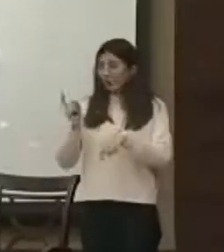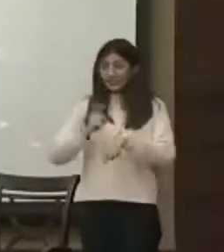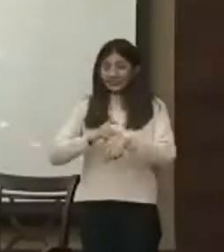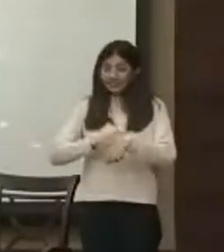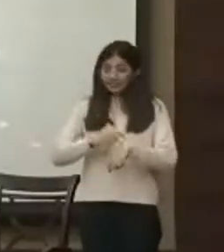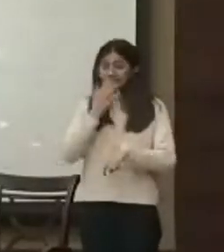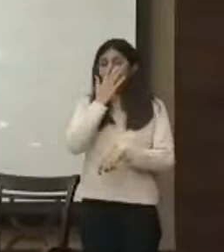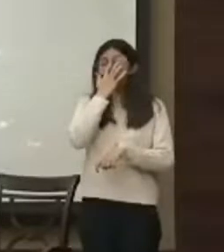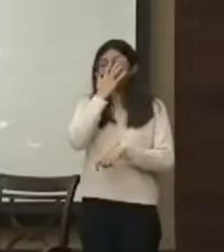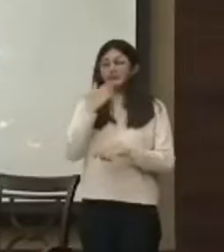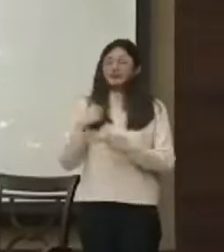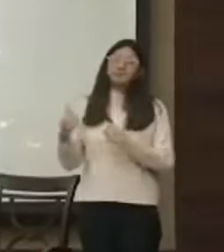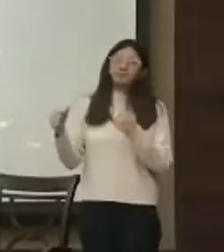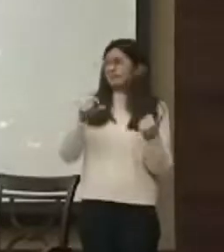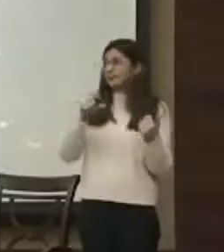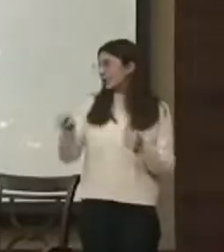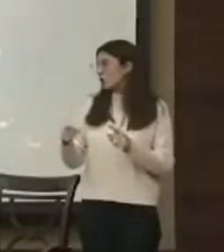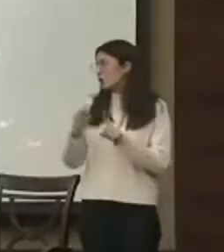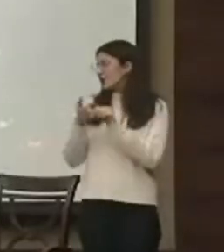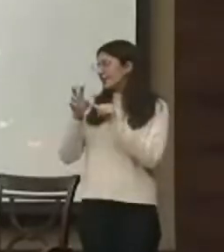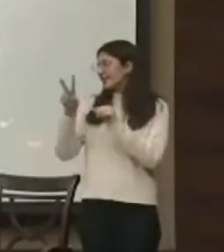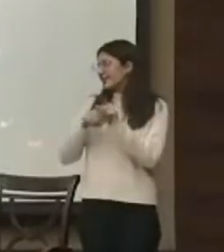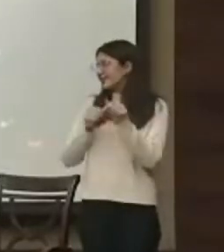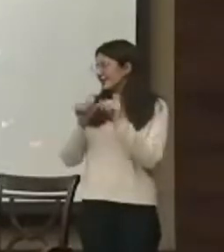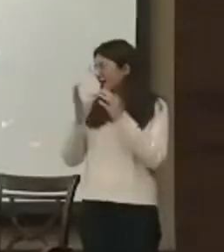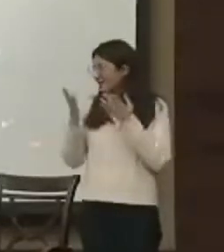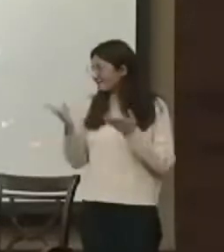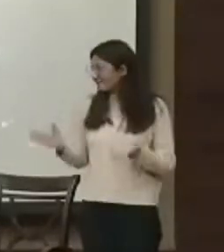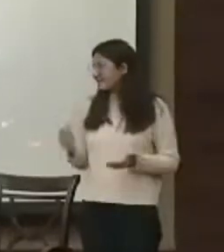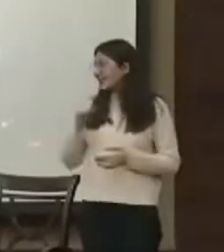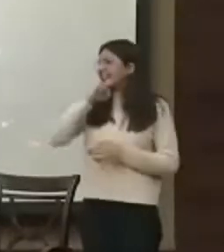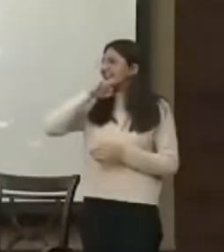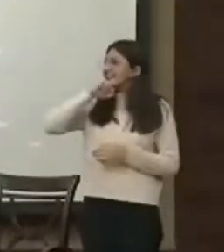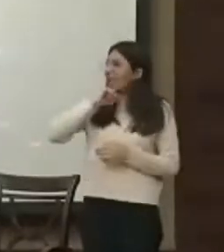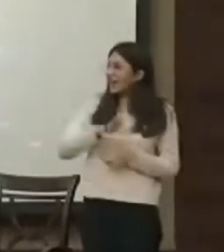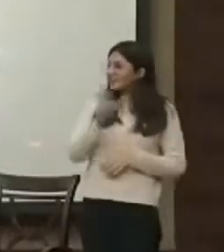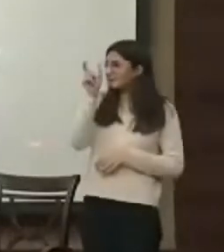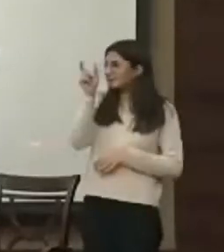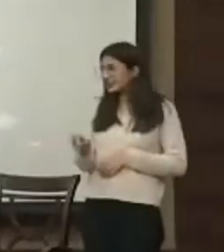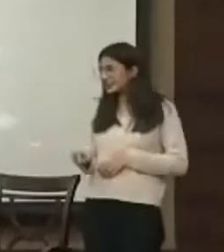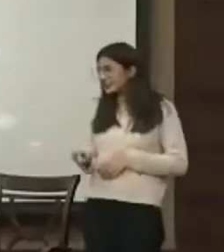I will come to Kavya Mukhija. I think Kavya is a young fellow with is